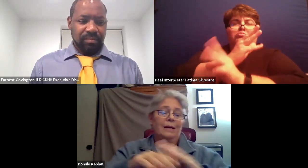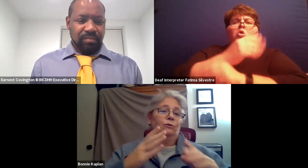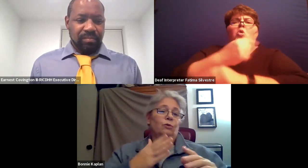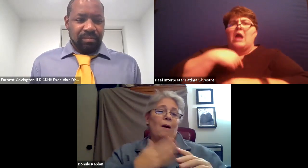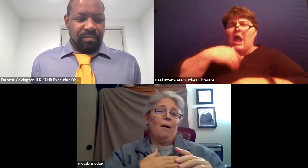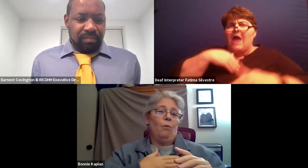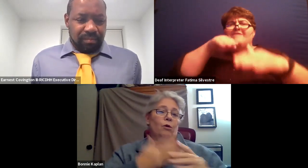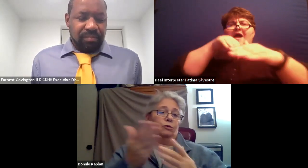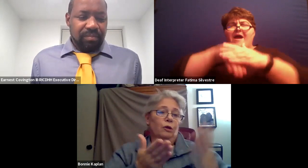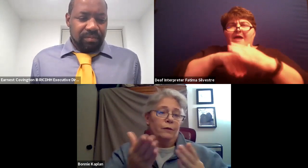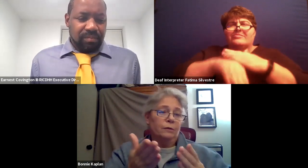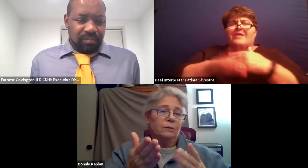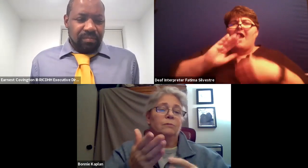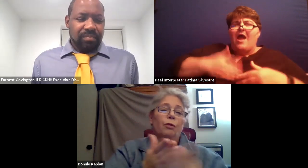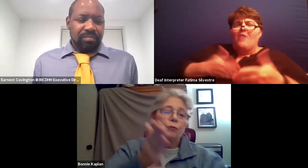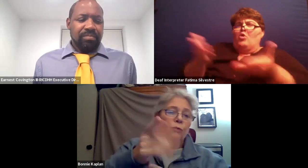We do have